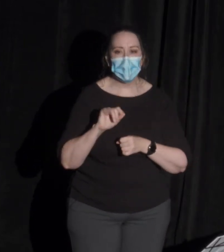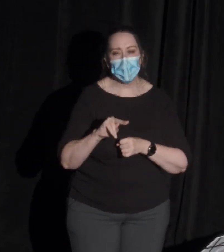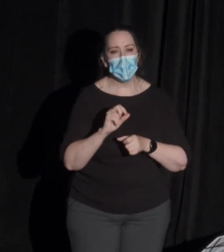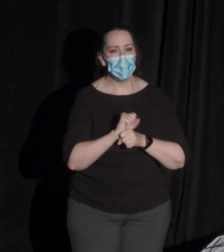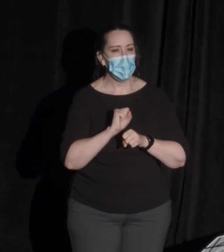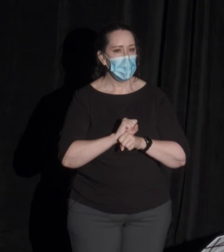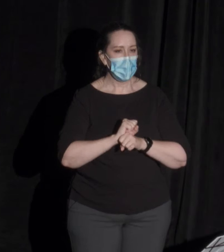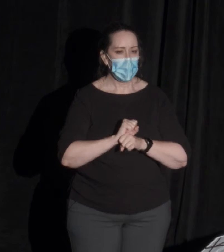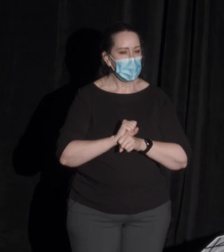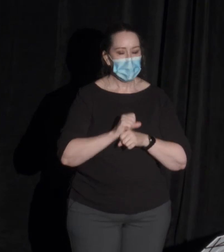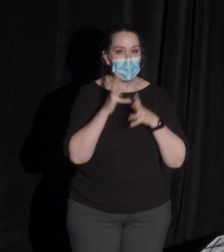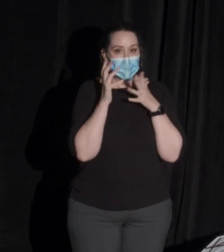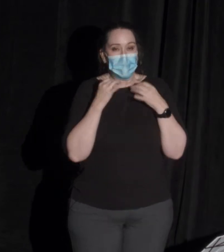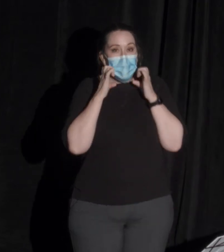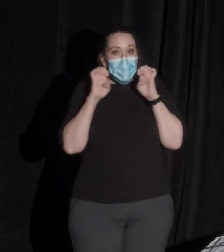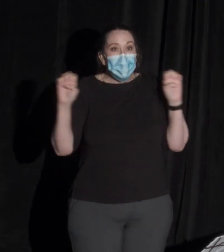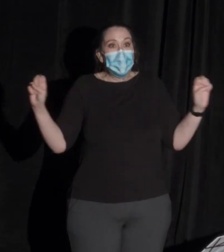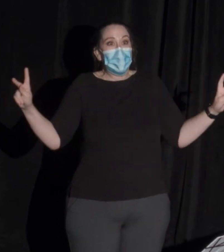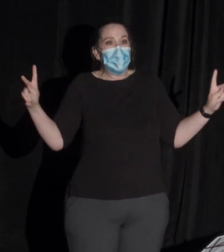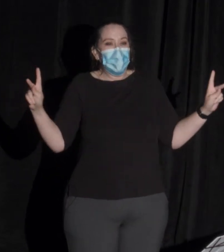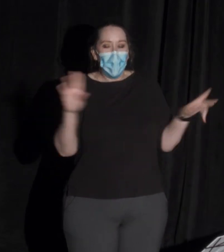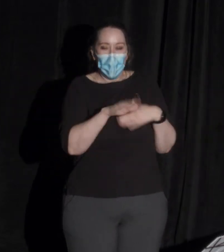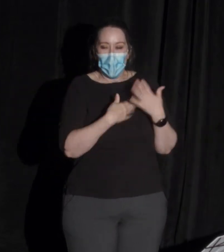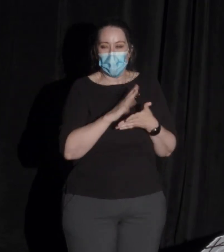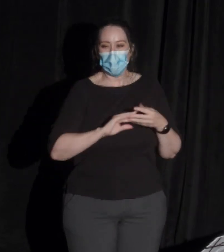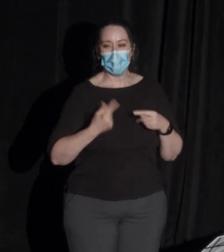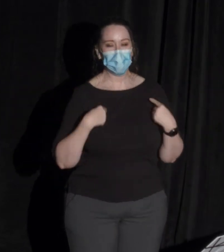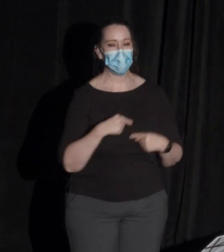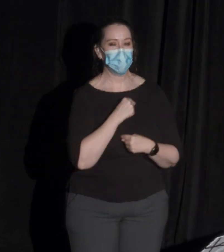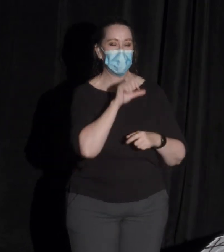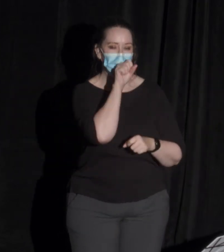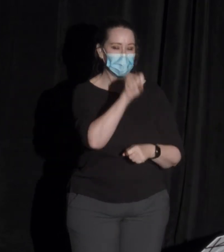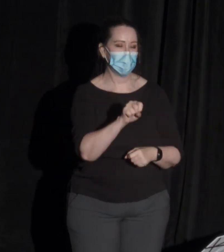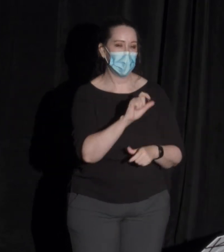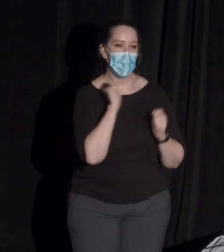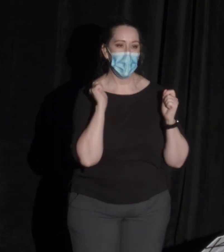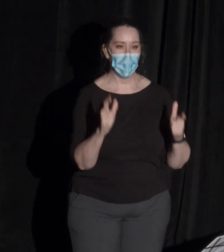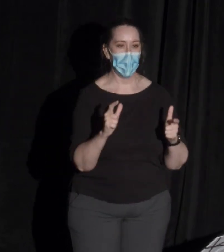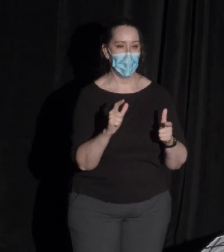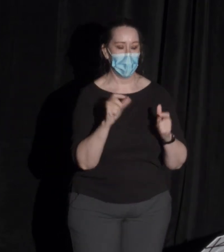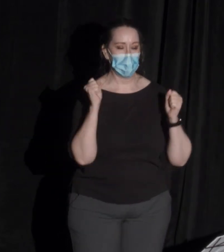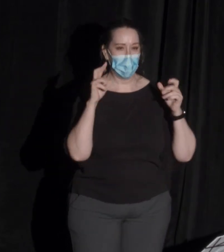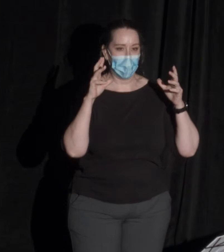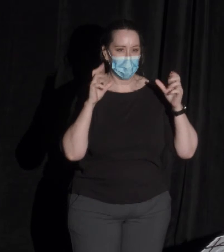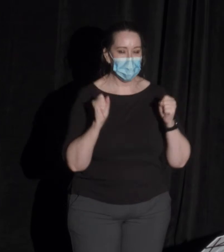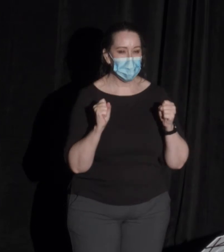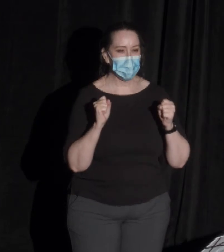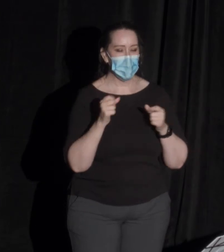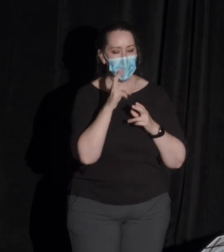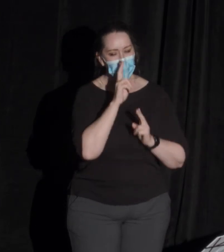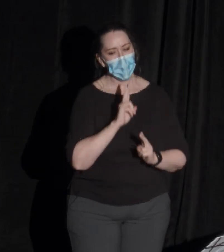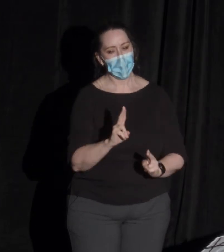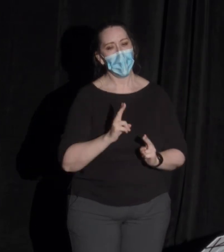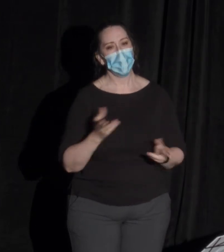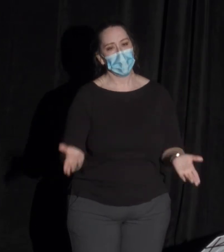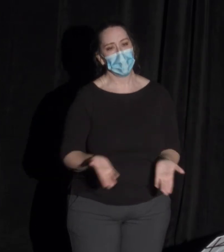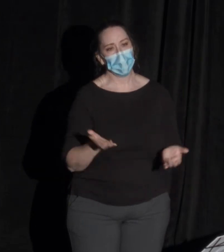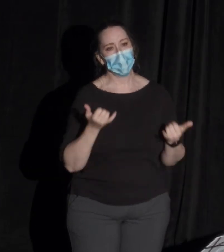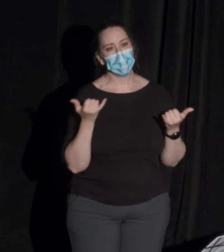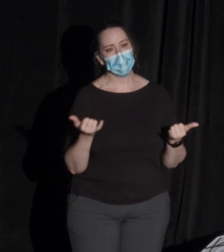squeeze about the stories that we all love. You are all amazing. It's such an honor to be here with you tonight. Tonight we